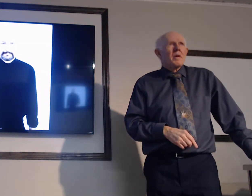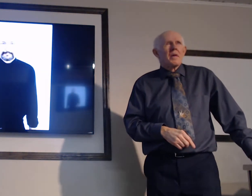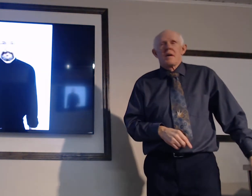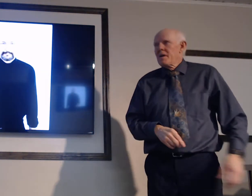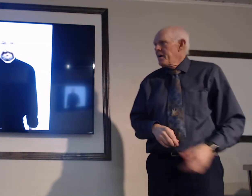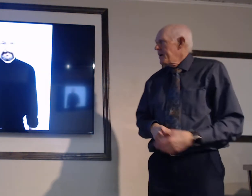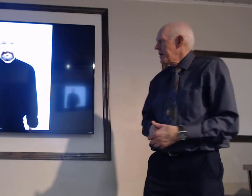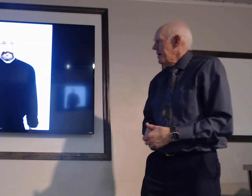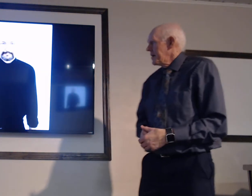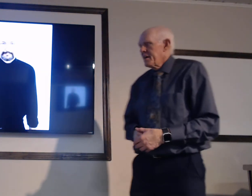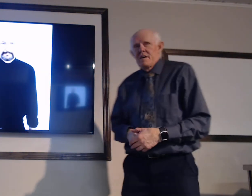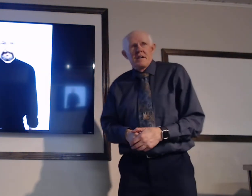Never.